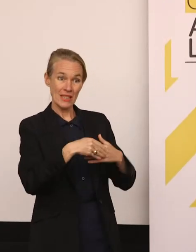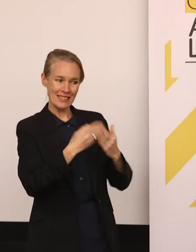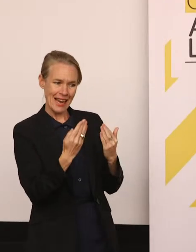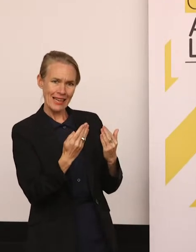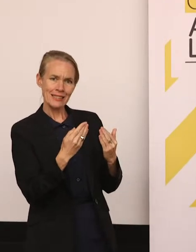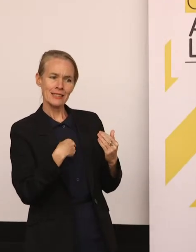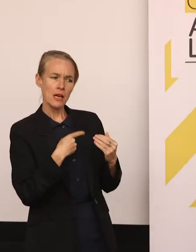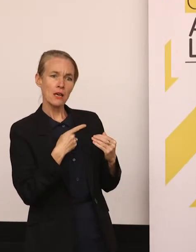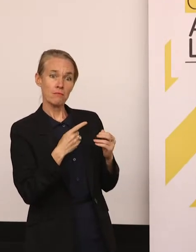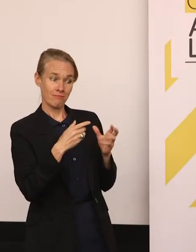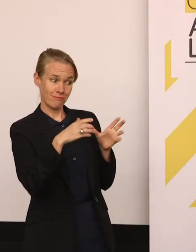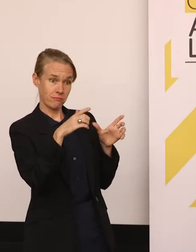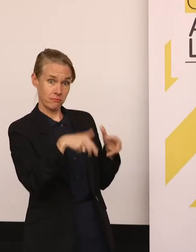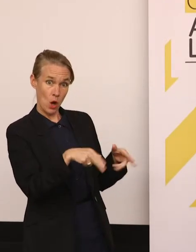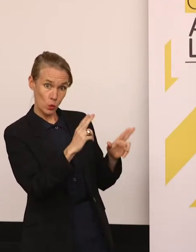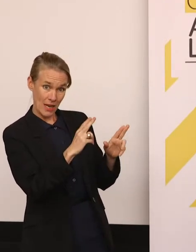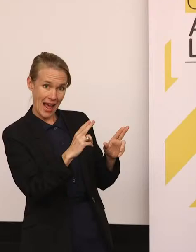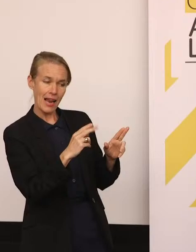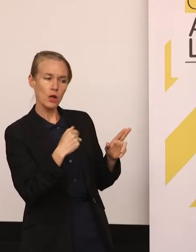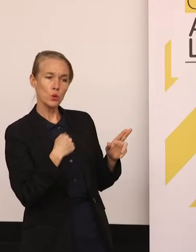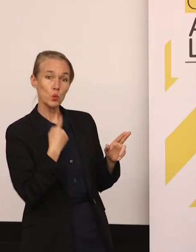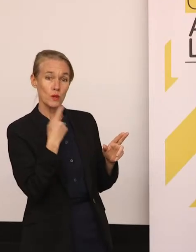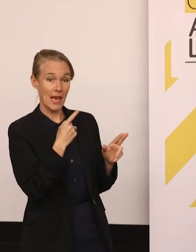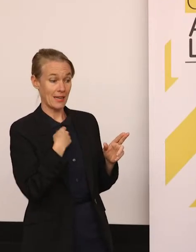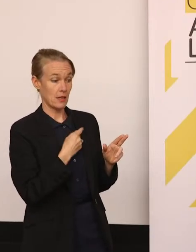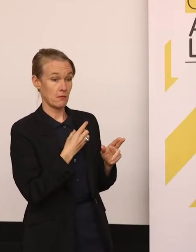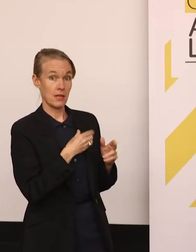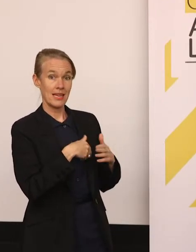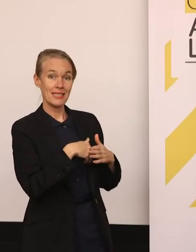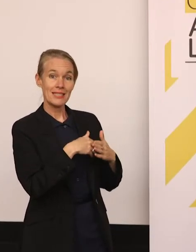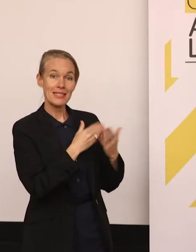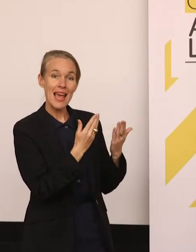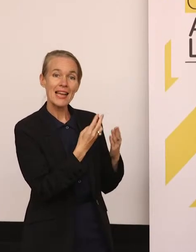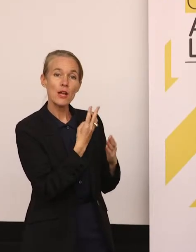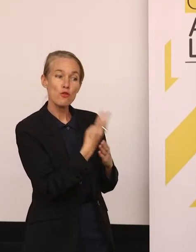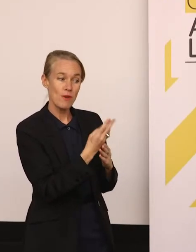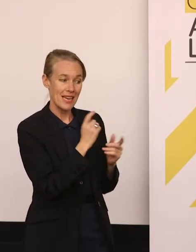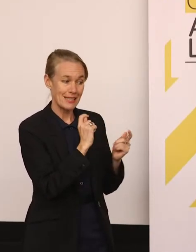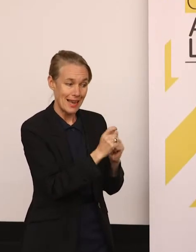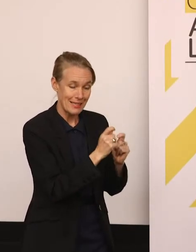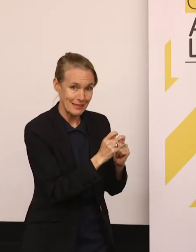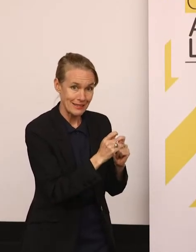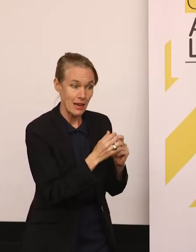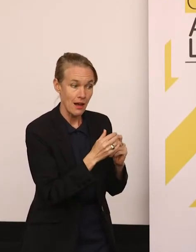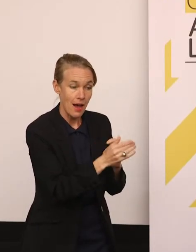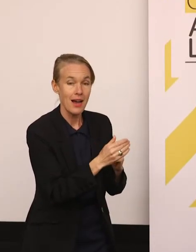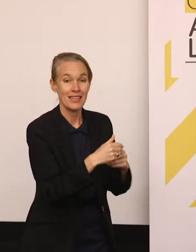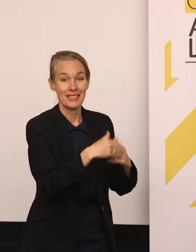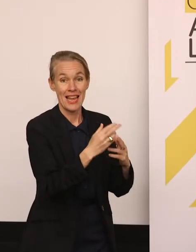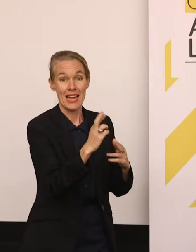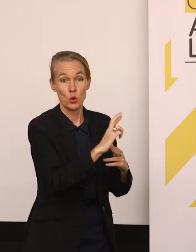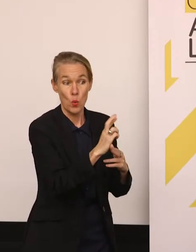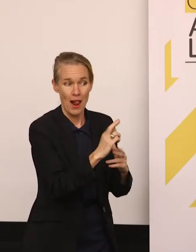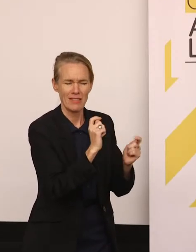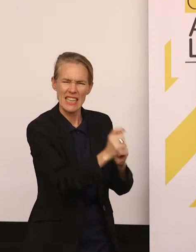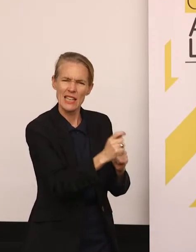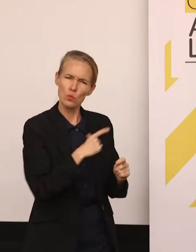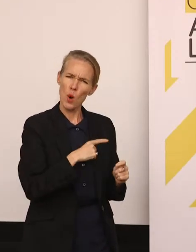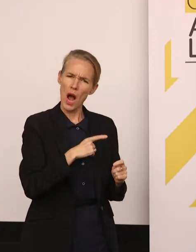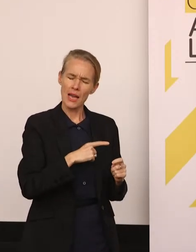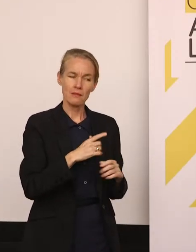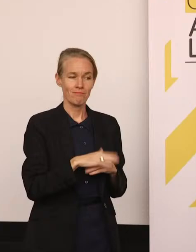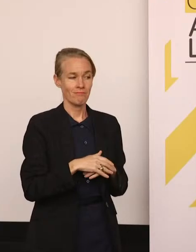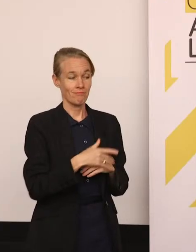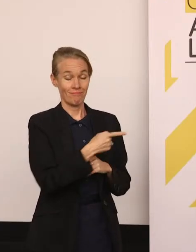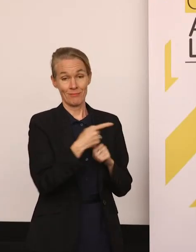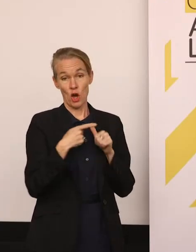that for most people, they will, if they have got, if they've been exposed and are brewing the